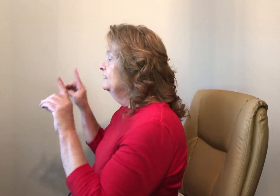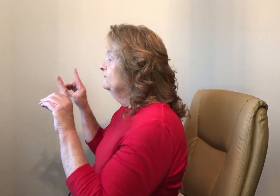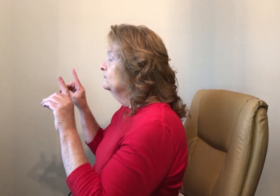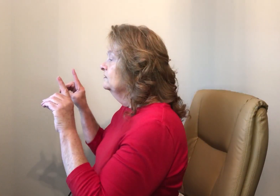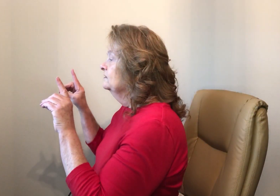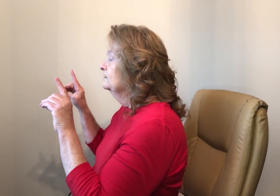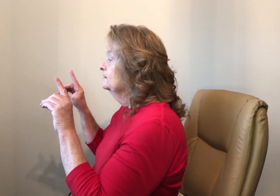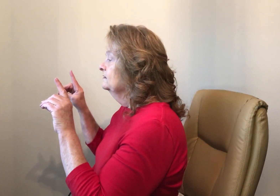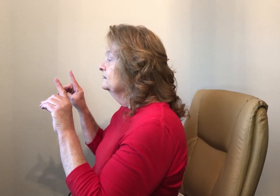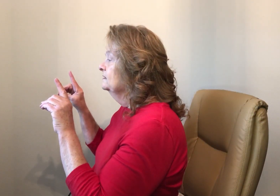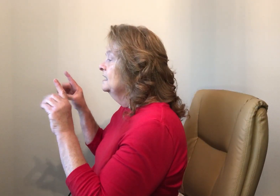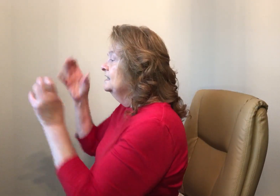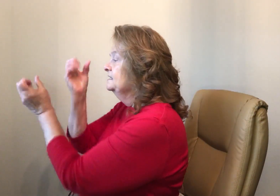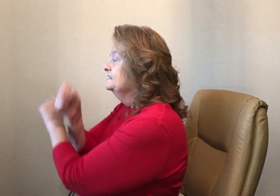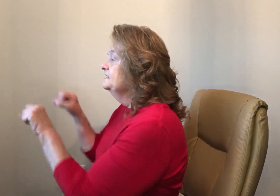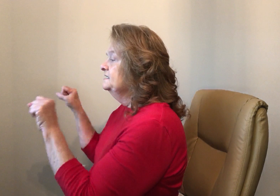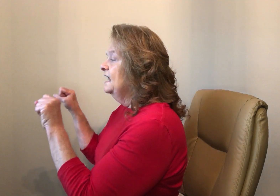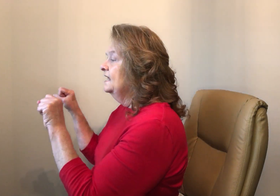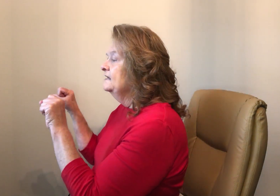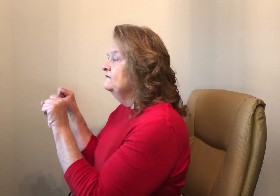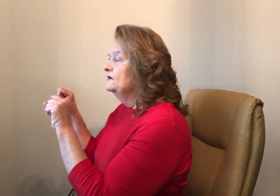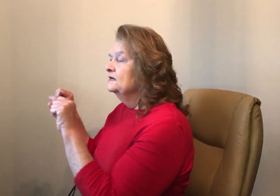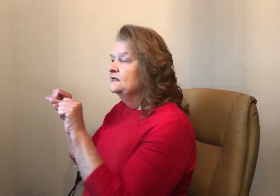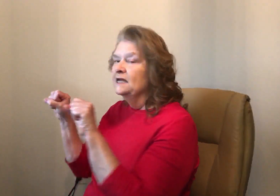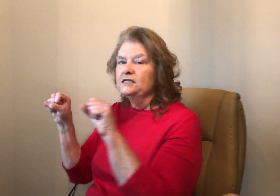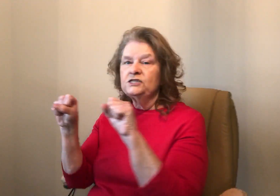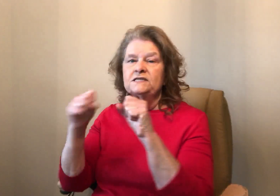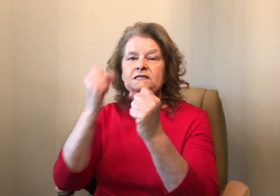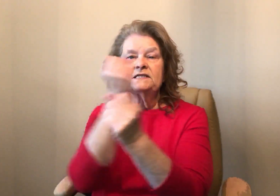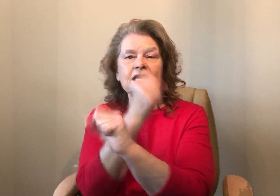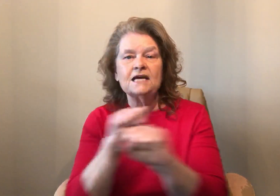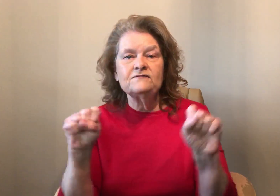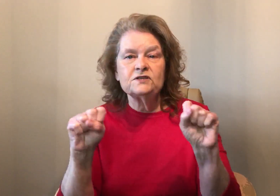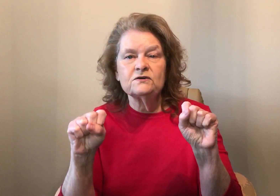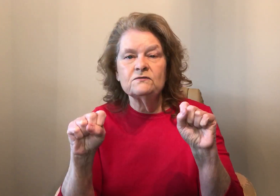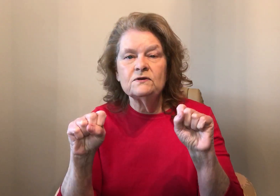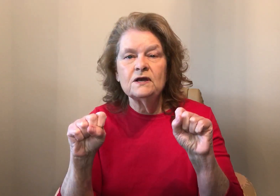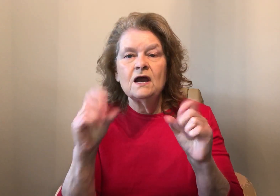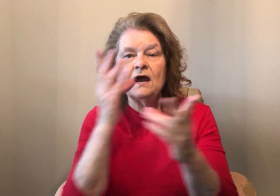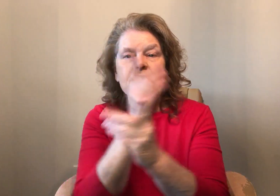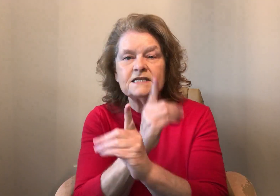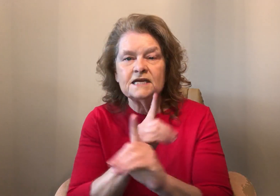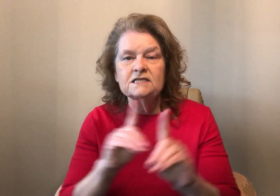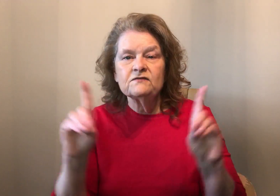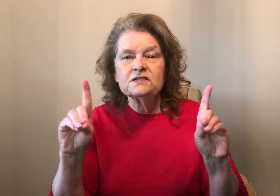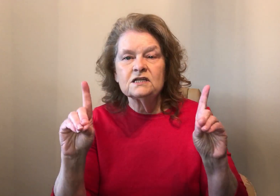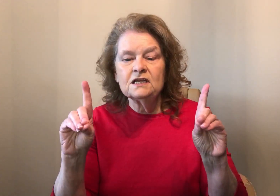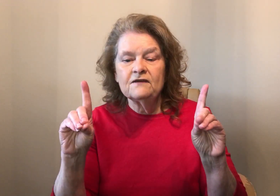deliver. This is save, like Jesus saves you. D is for deliver